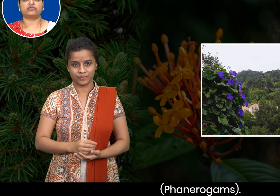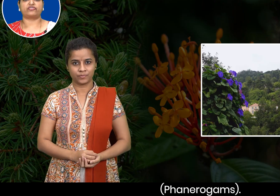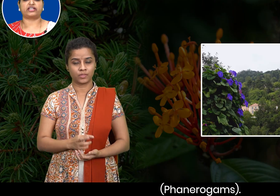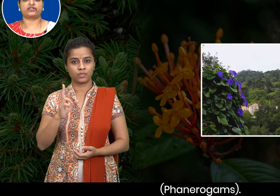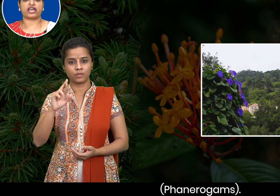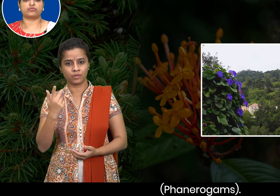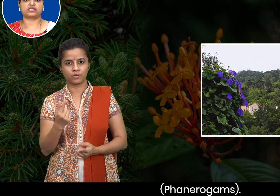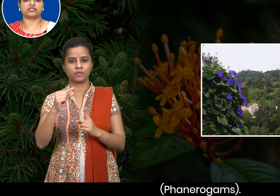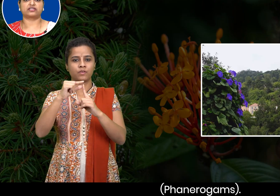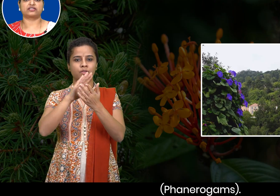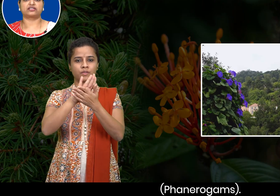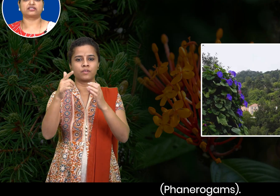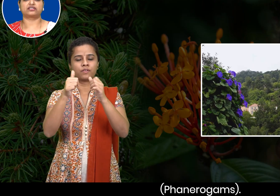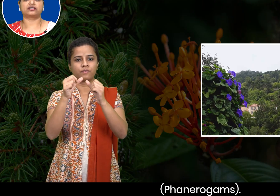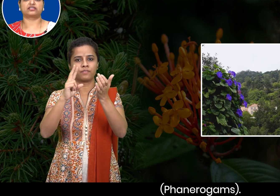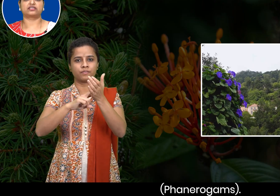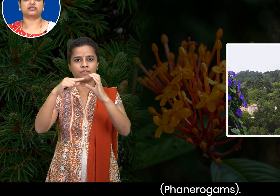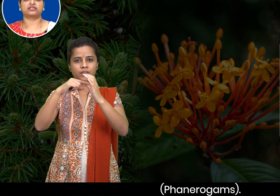or phanerogams.